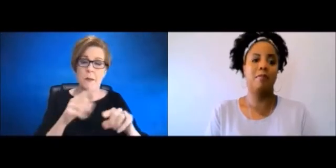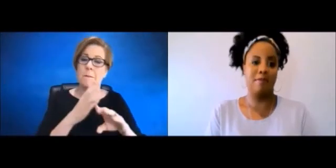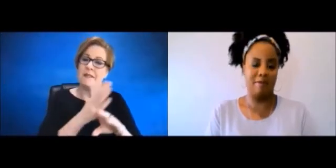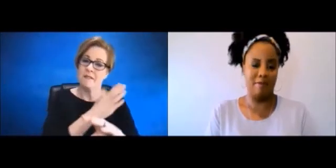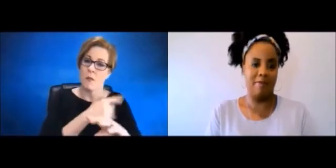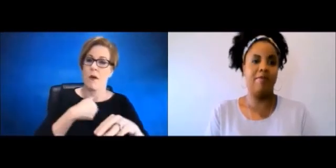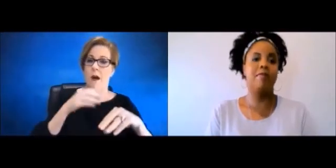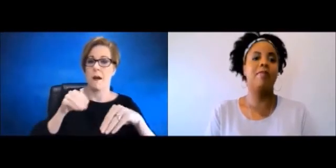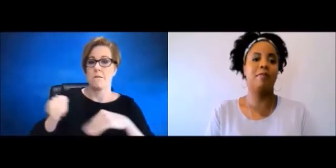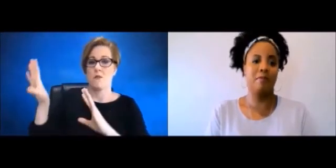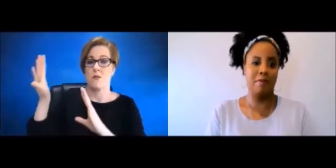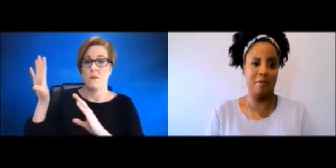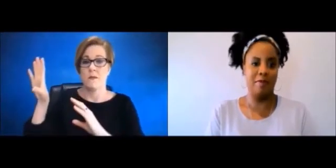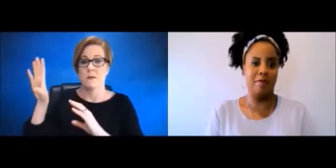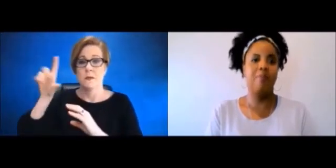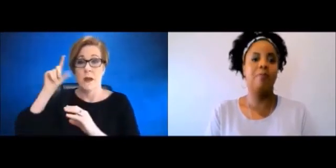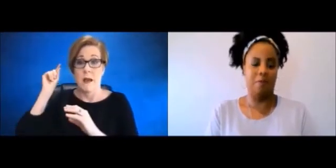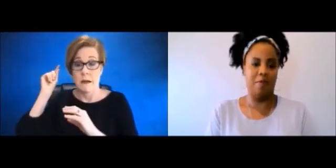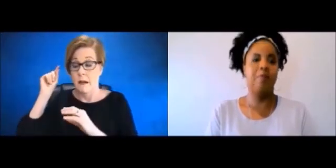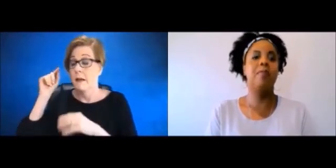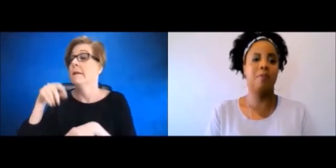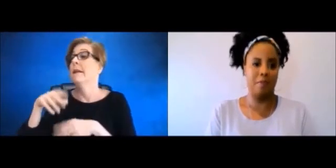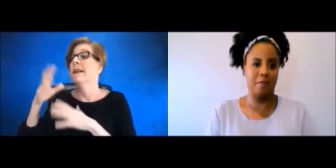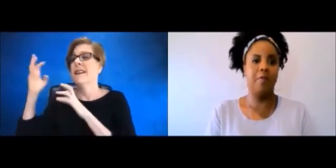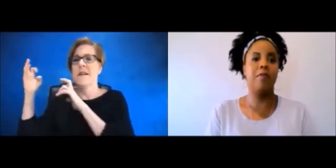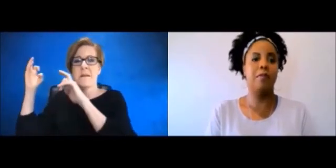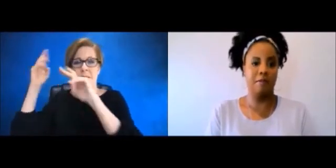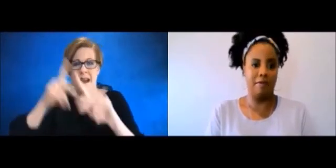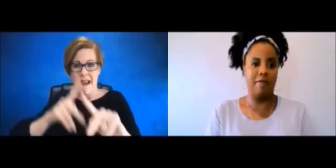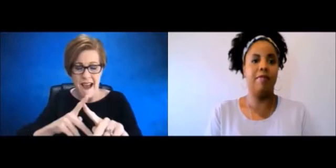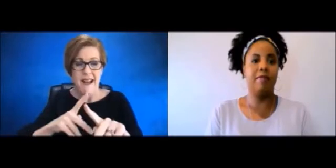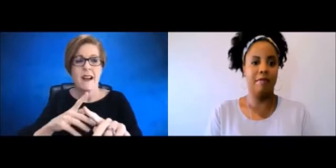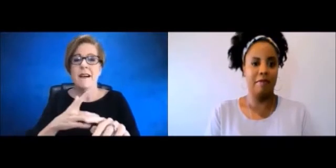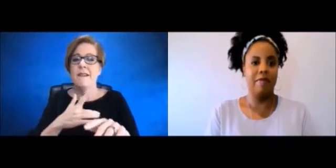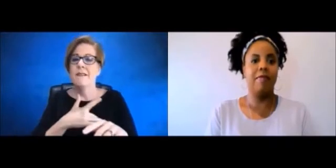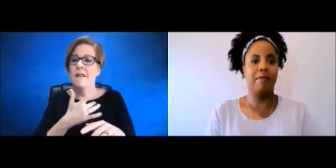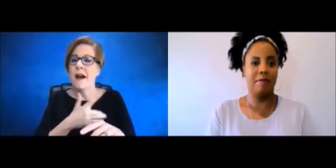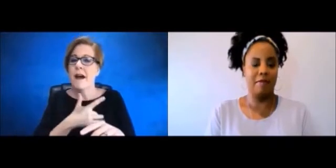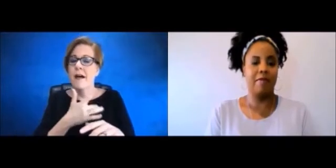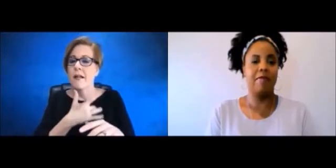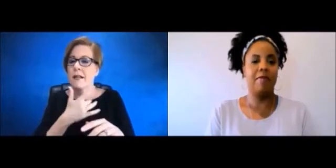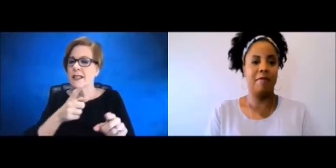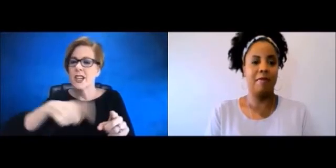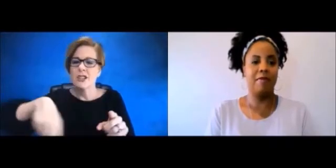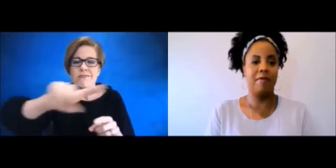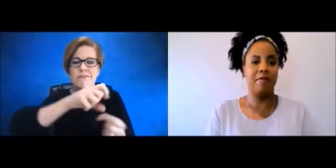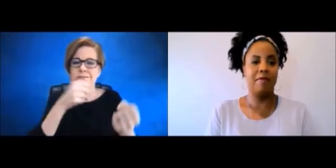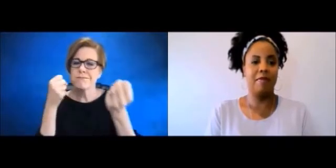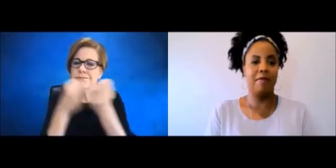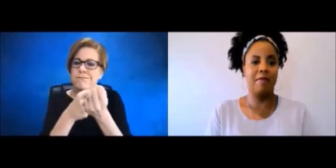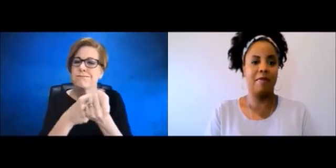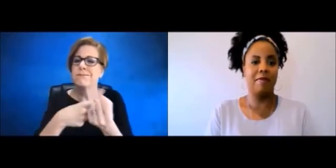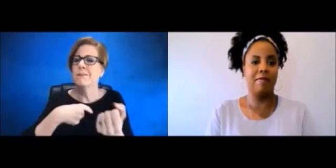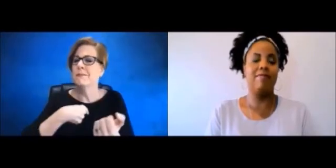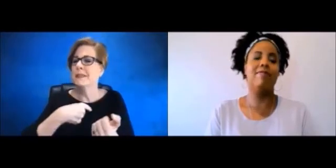deaf and interpreting communities in Tucson. So when I came back, all I felt was support